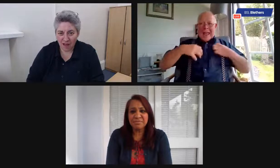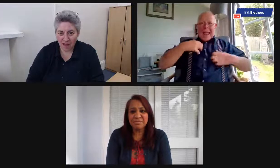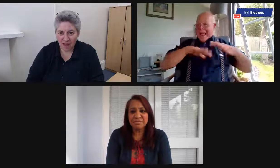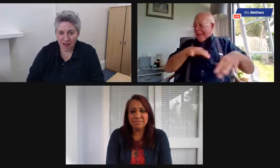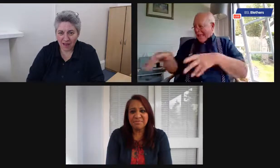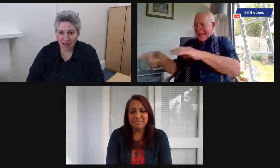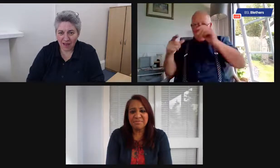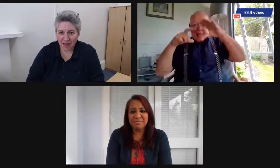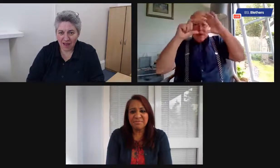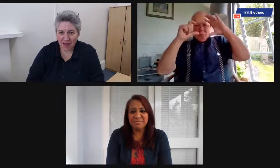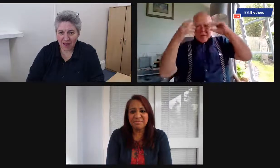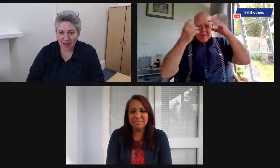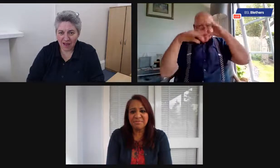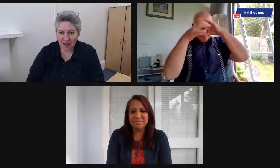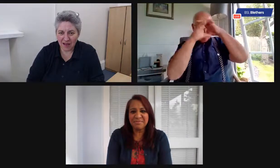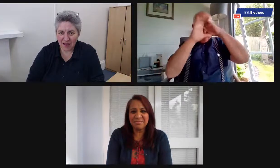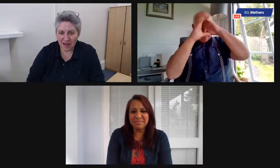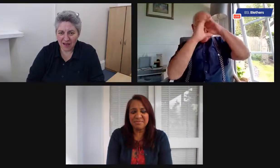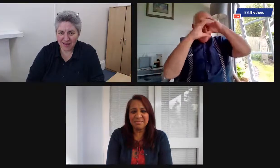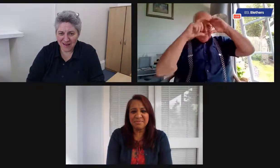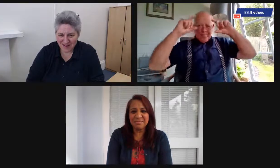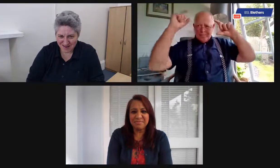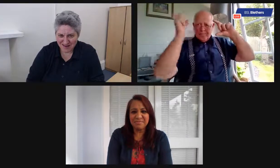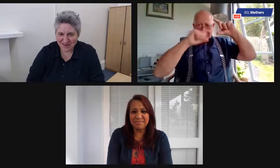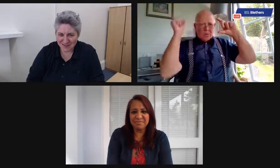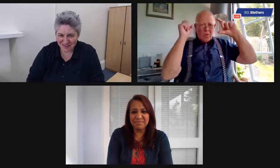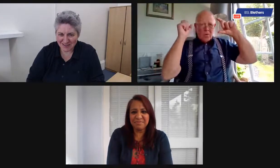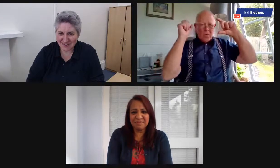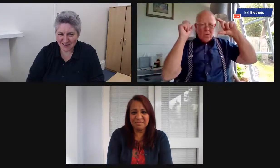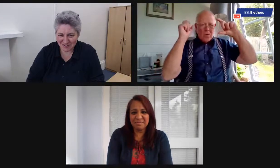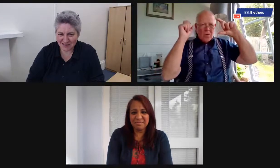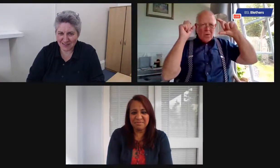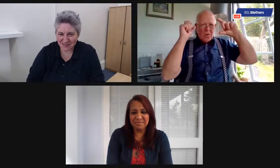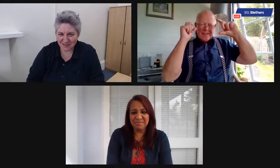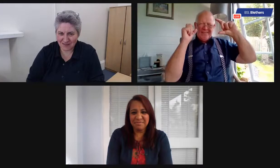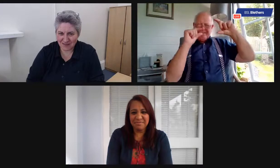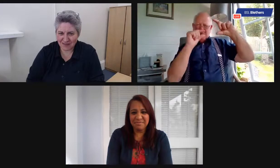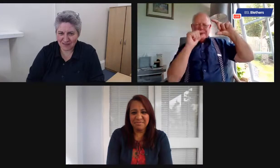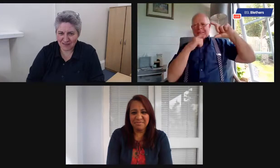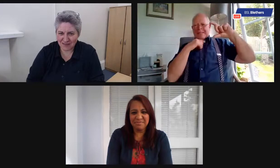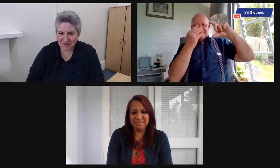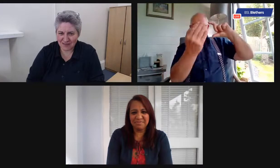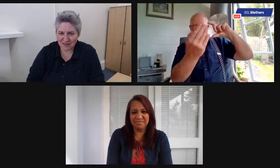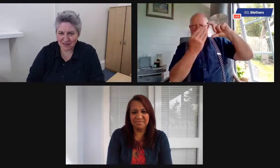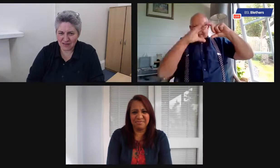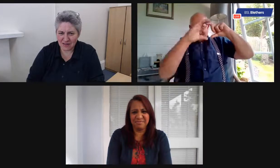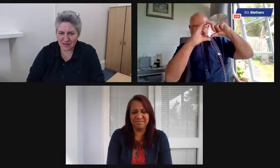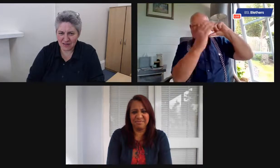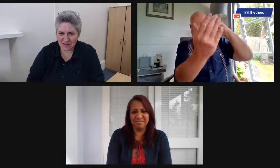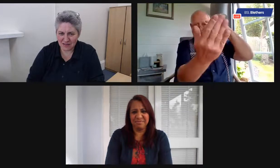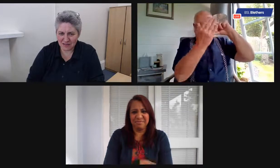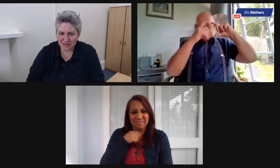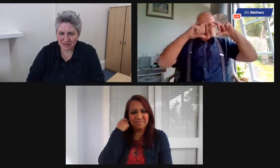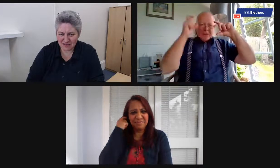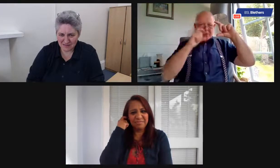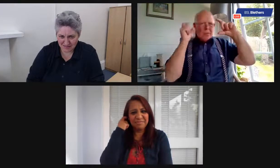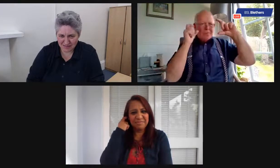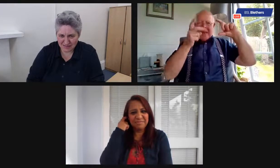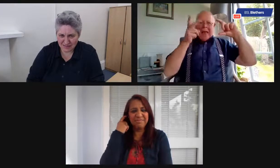So I was like, I was so excited. I got my camera out, got the lens on, took a photograph. I thought it's too small. It's too small. I need to get closer. So